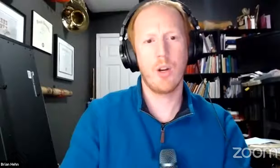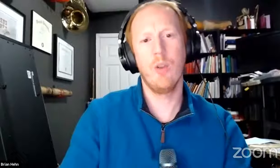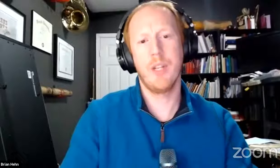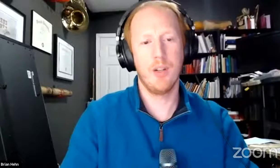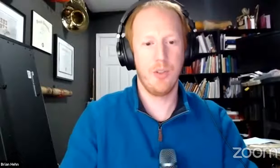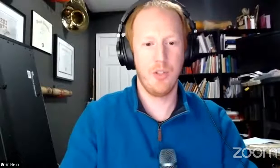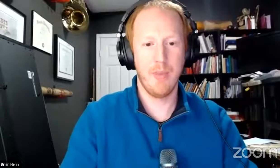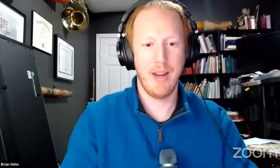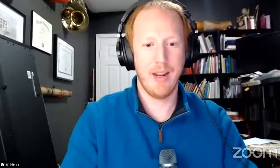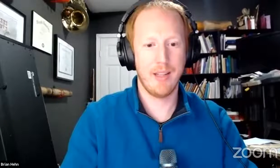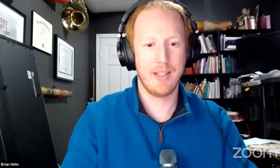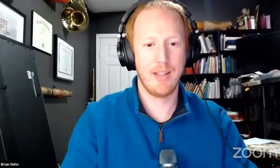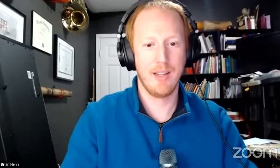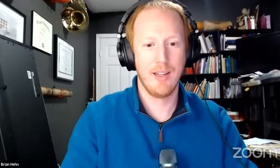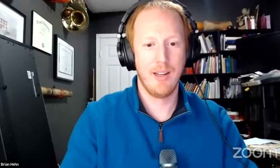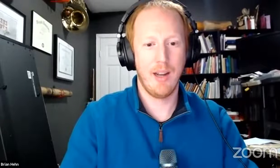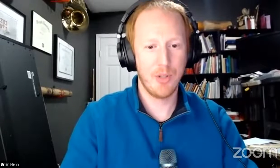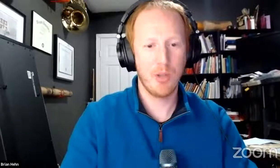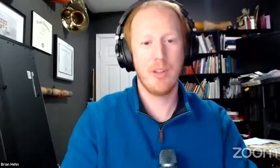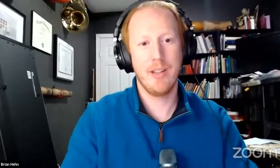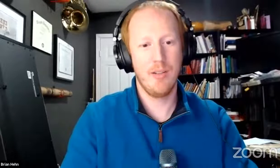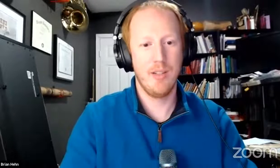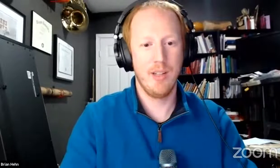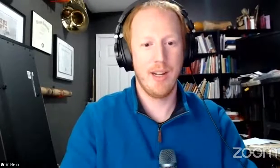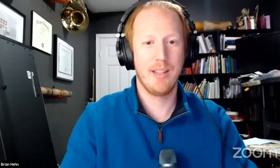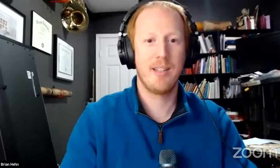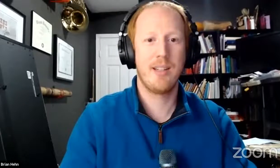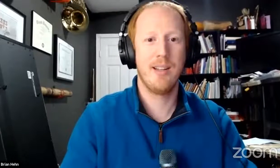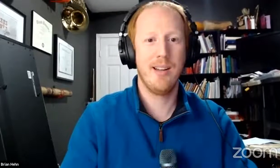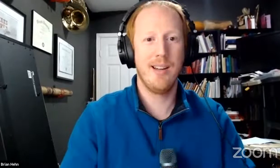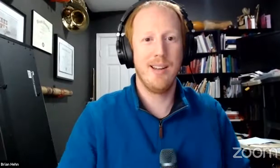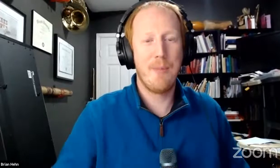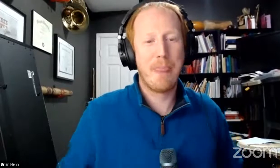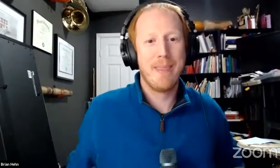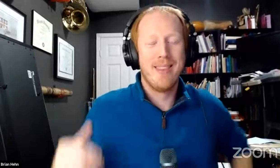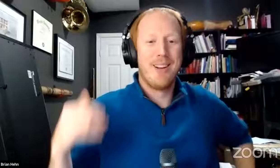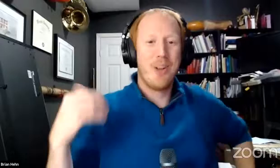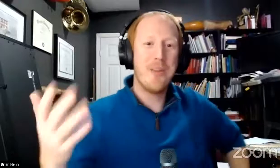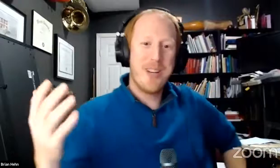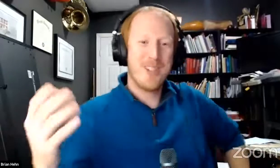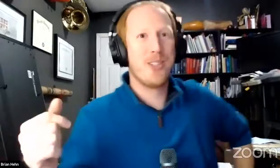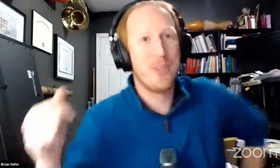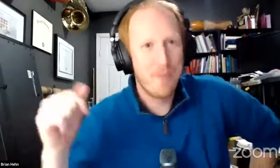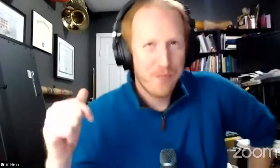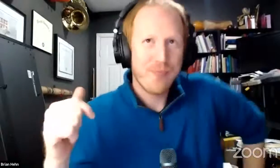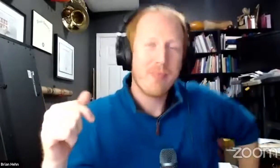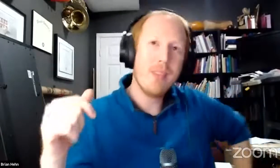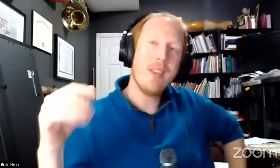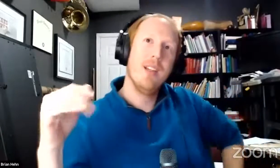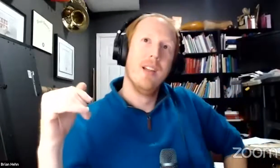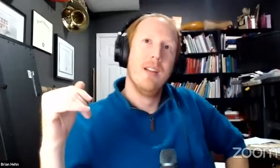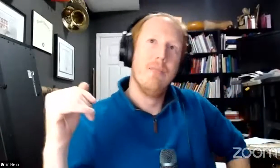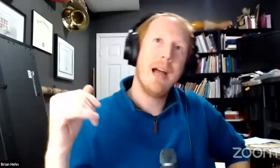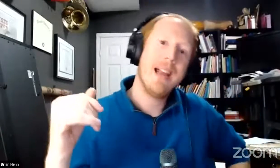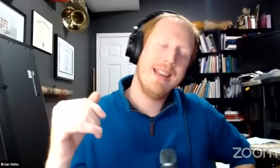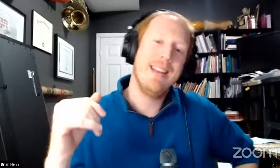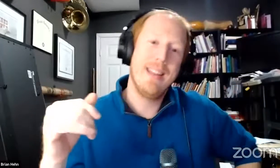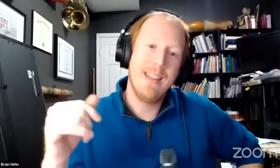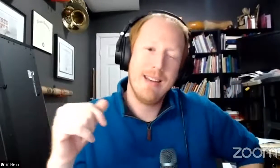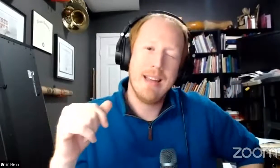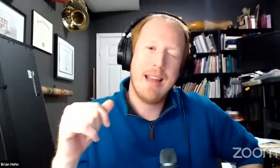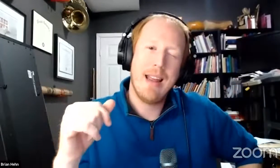are COVID carols, you may ask? I'm so glad that you did ask. COVID carols,